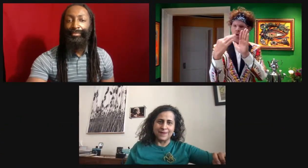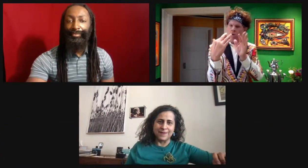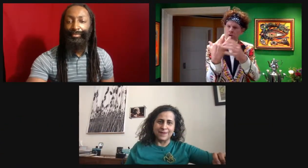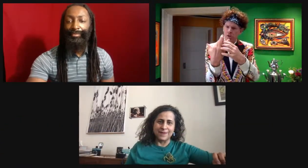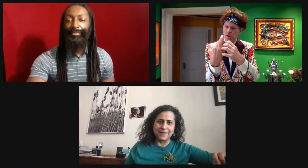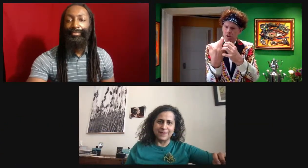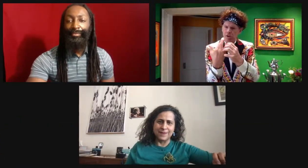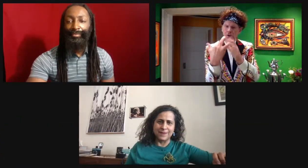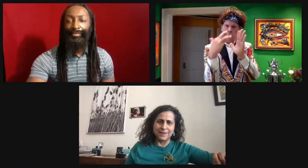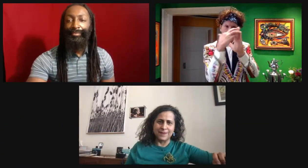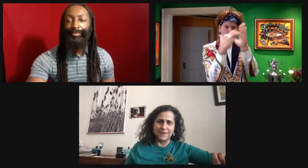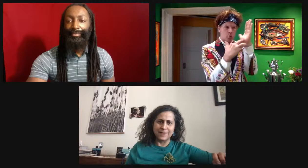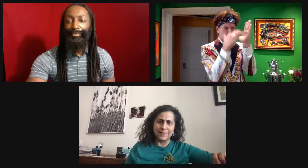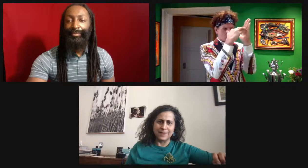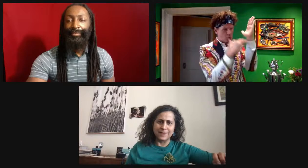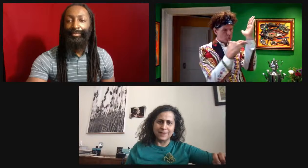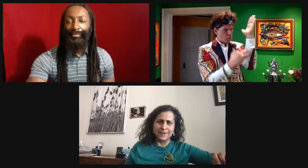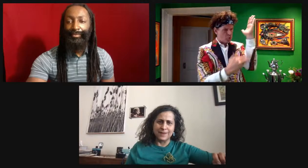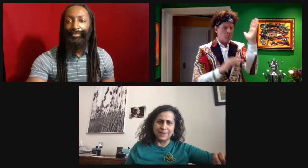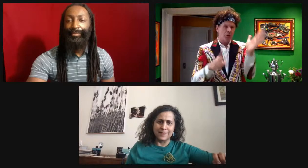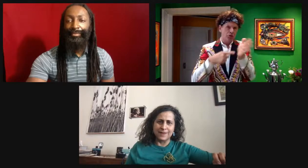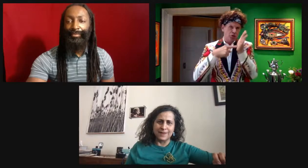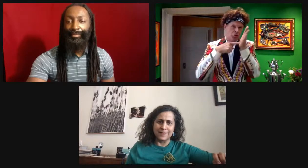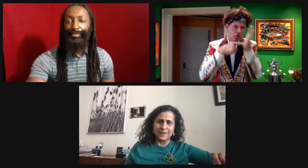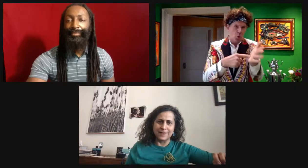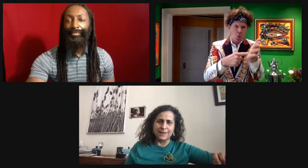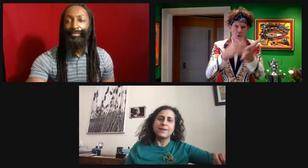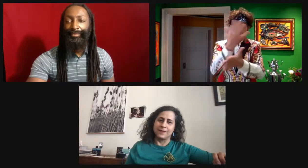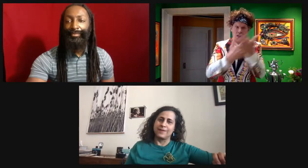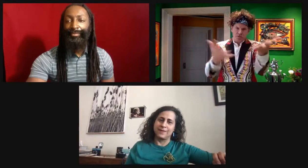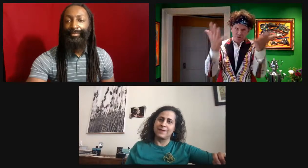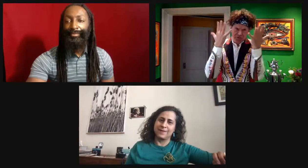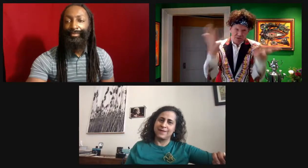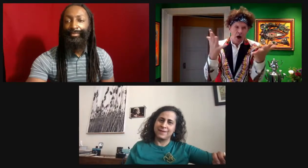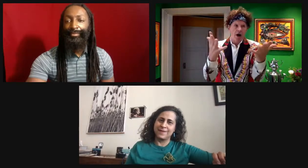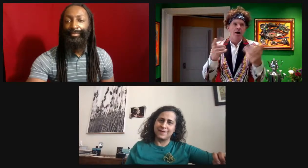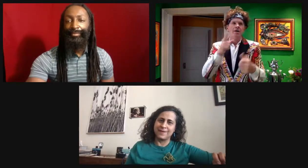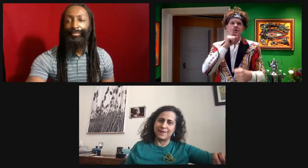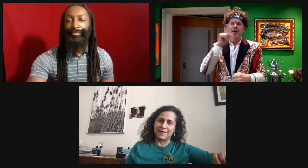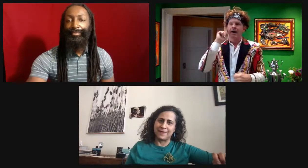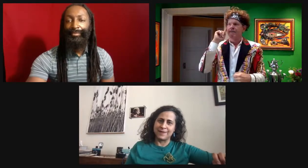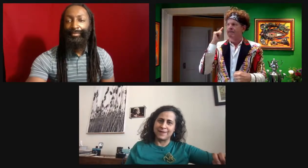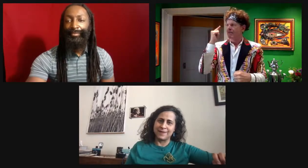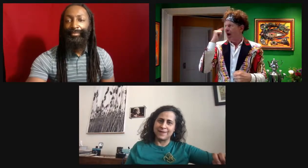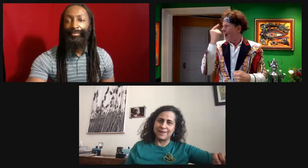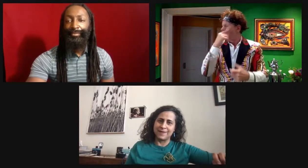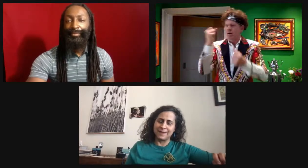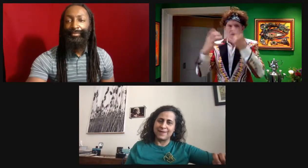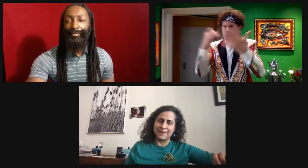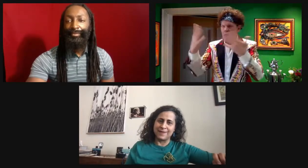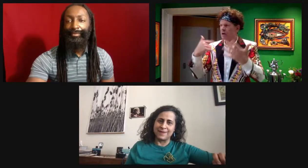You know, it's these rules. These rules and rules and rules and, you